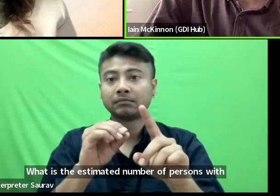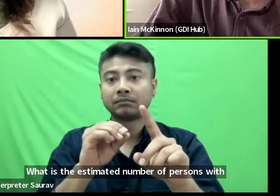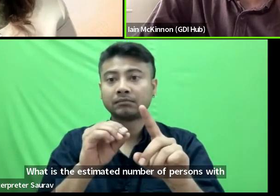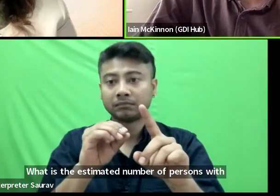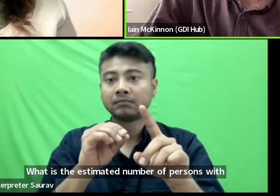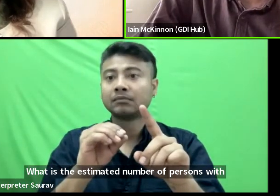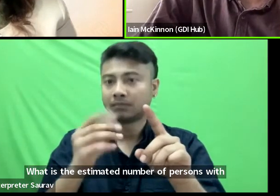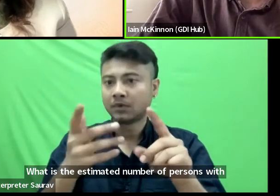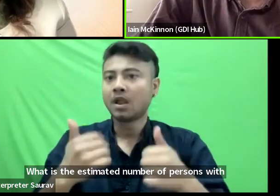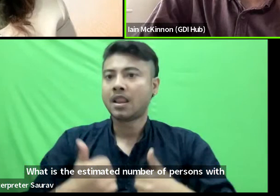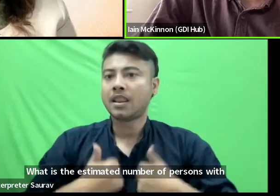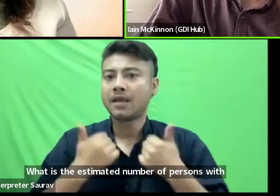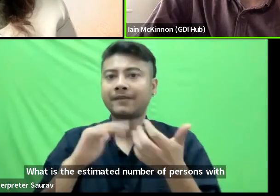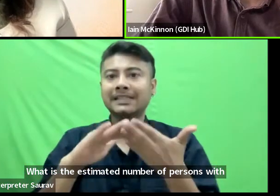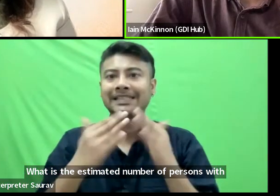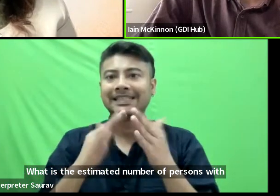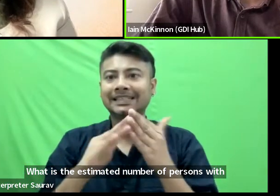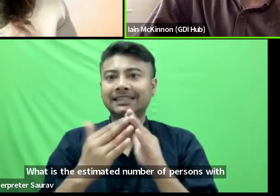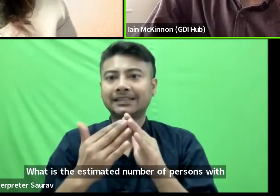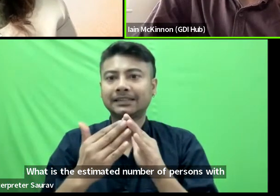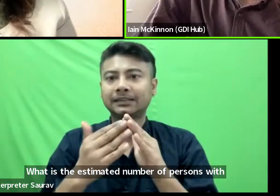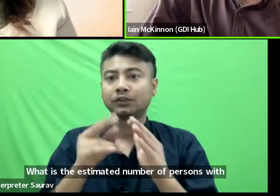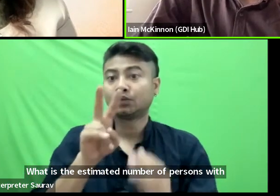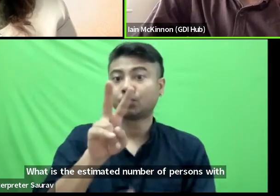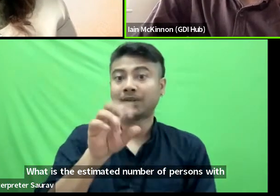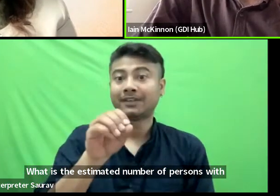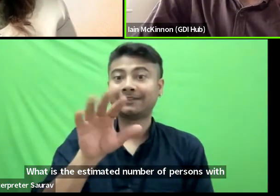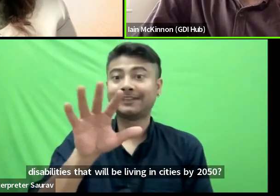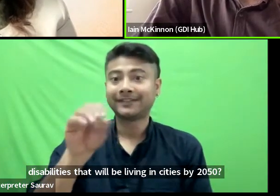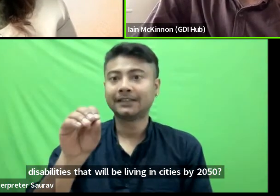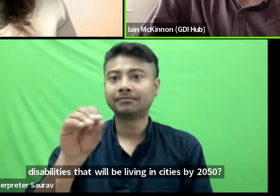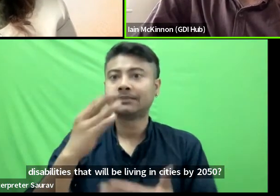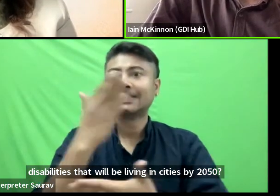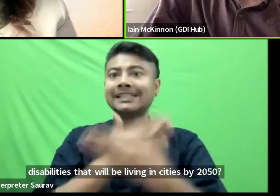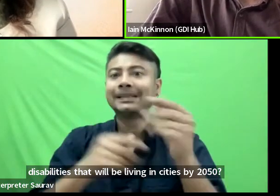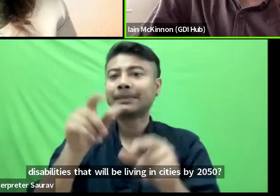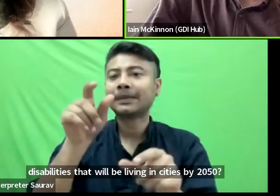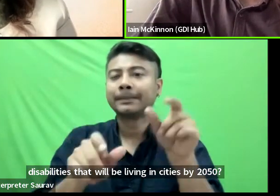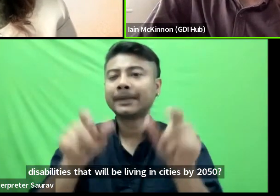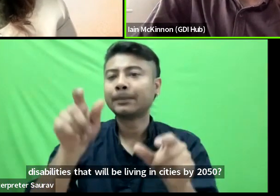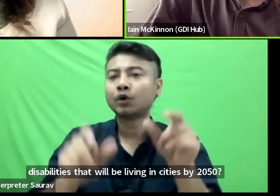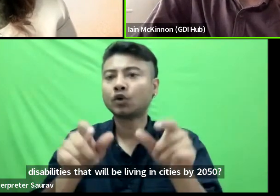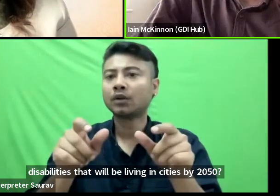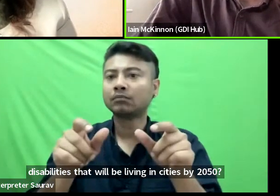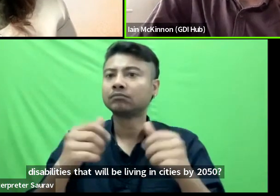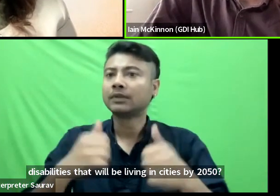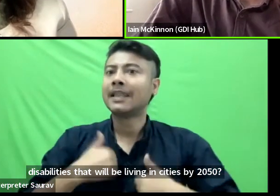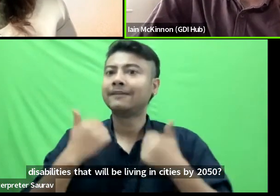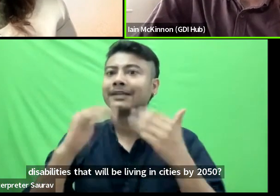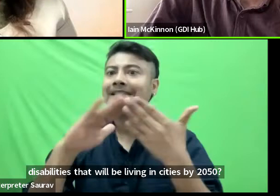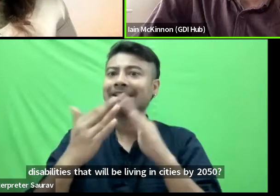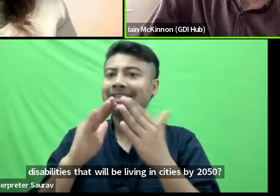in cities by 2050? So have a go at that on the poll.